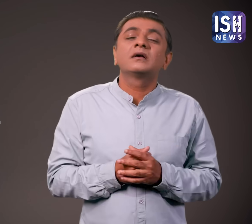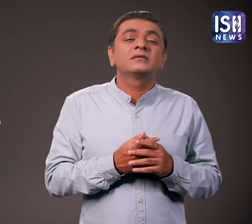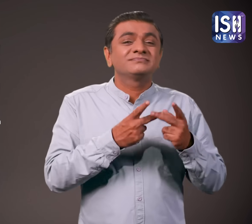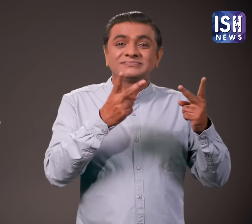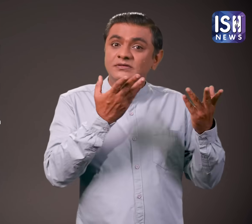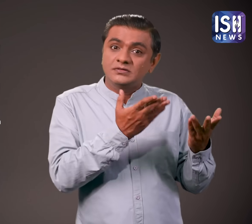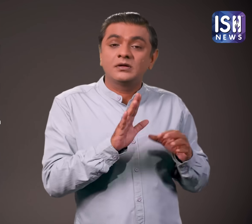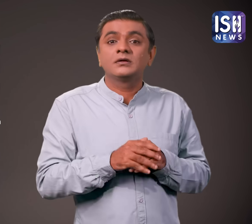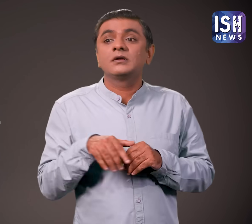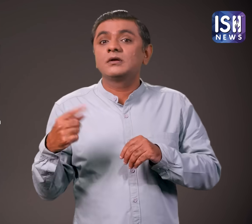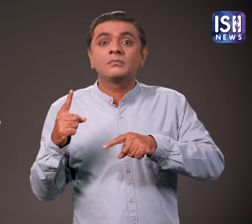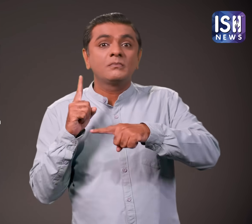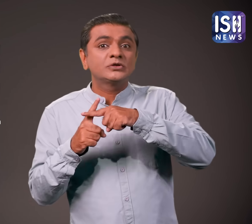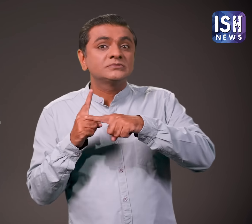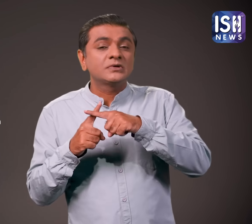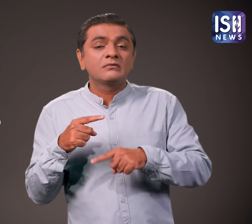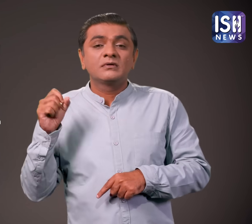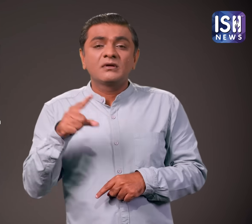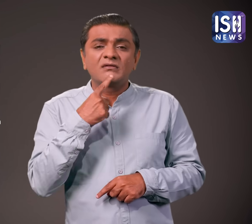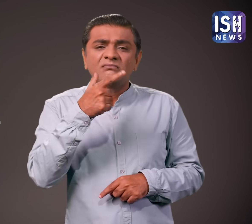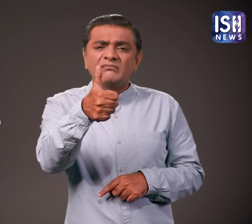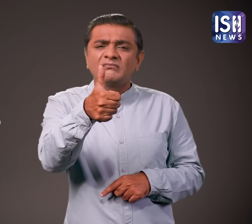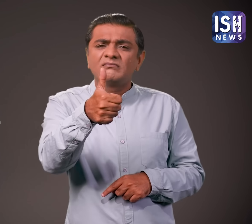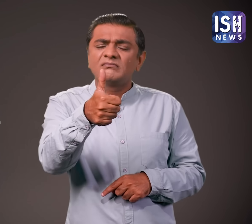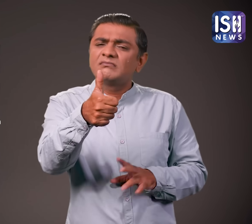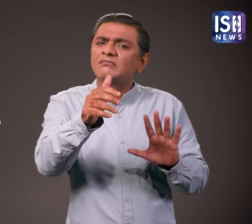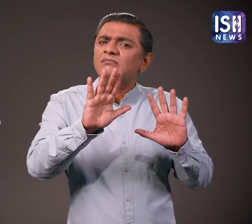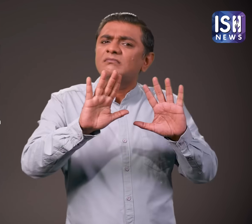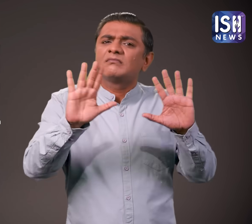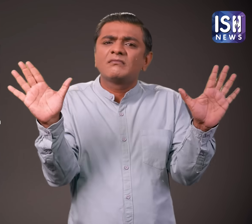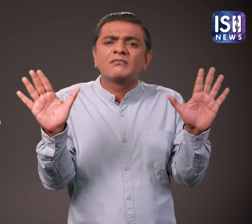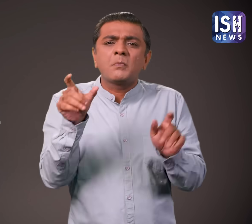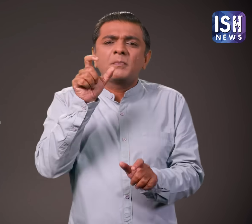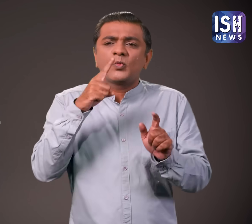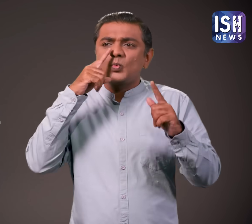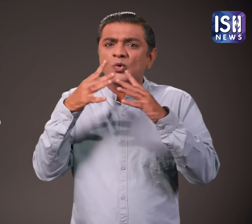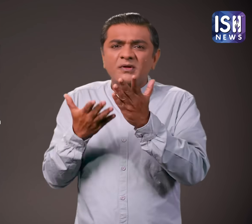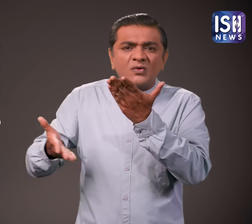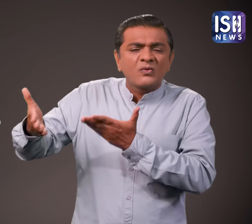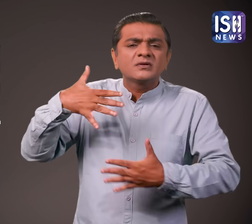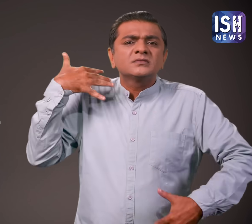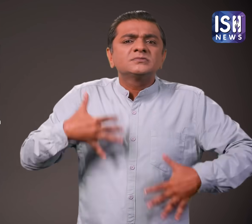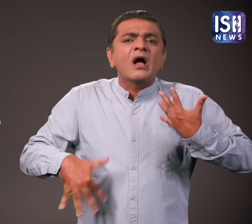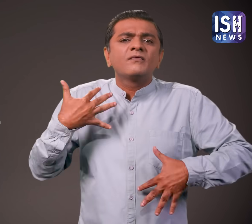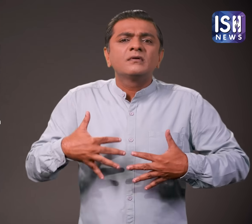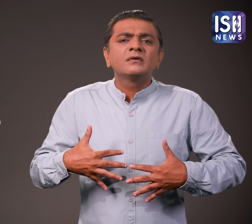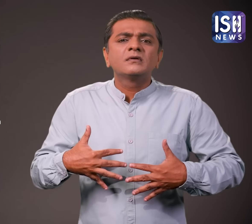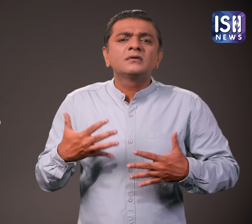Diverse views exist. The comment acknowledged this decision noting that many women suffer during pregnancy but still